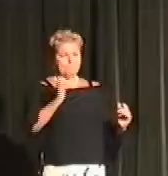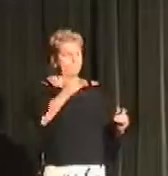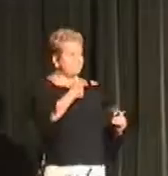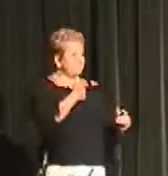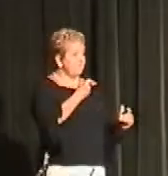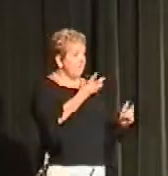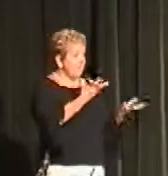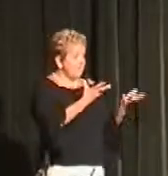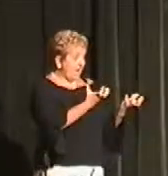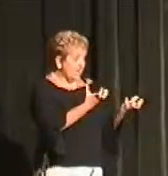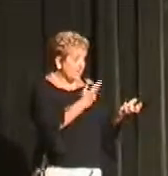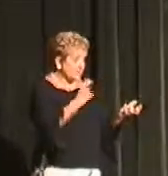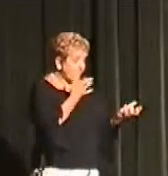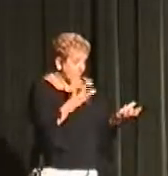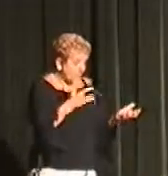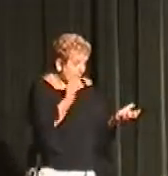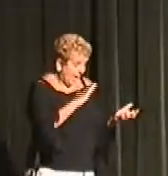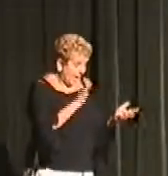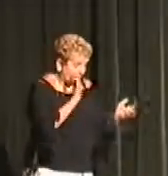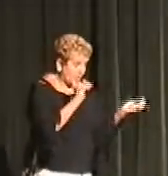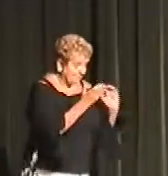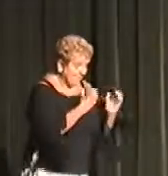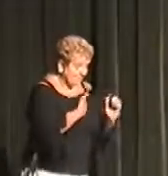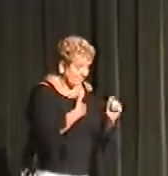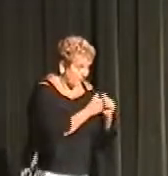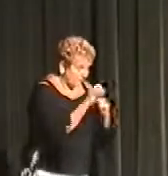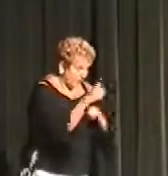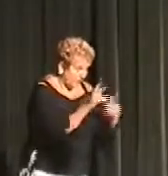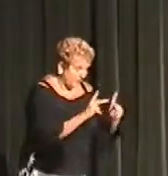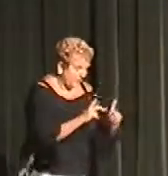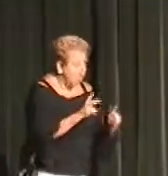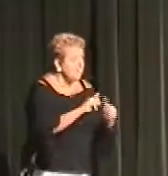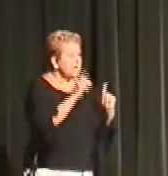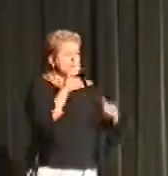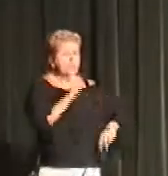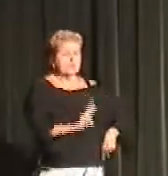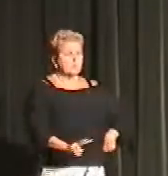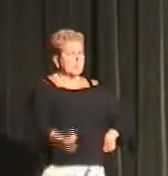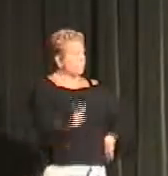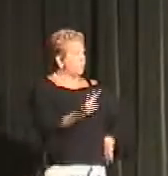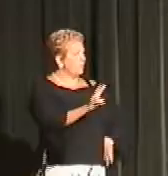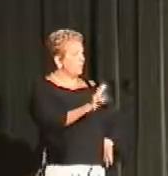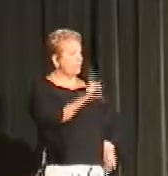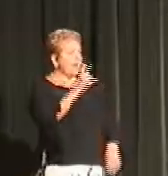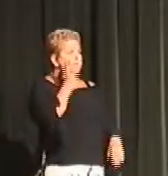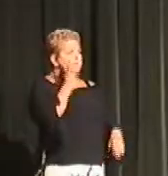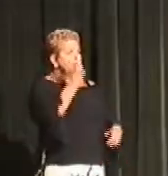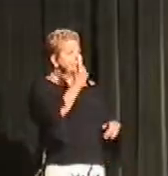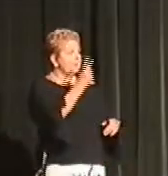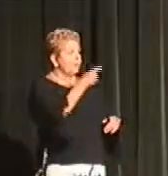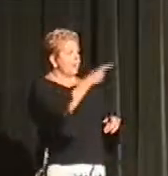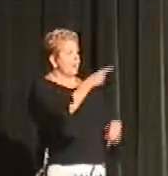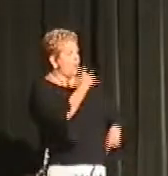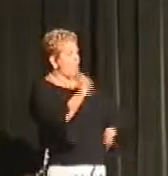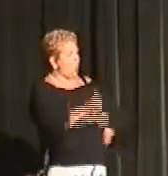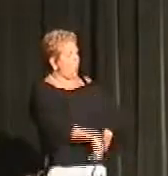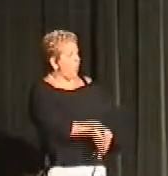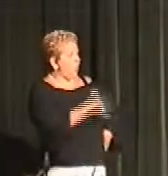feel bad. But anyway, I was doing that. I was looking around the room, and I saw, you know, somebody in a black dress, and I go, wow,